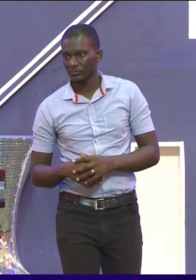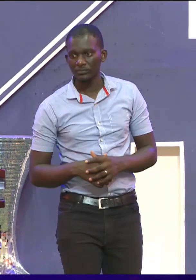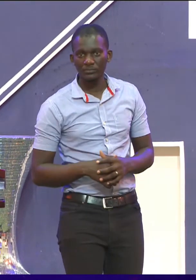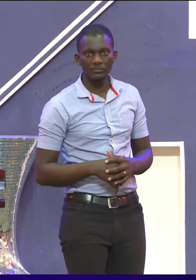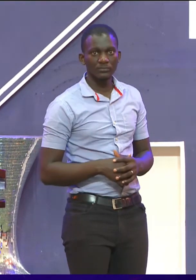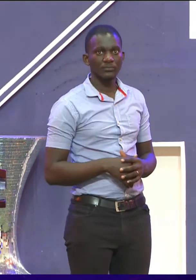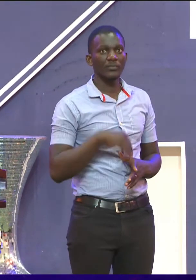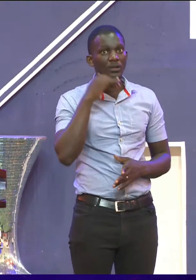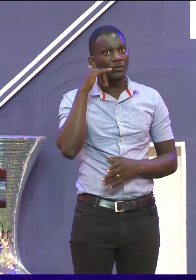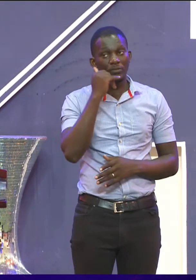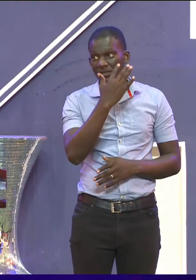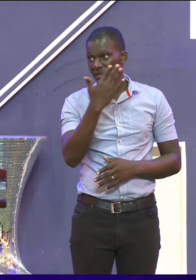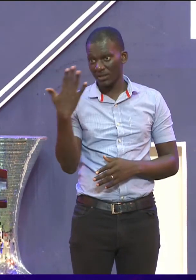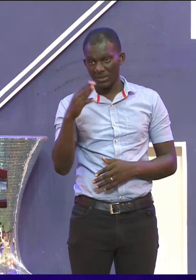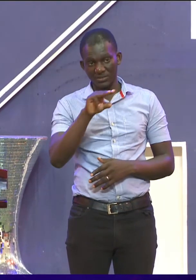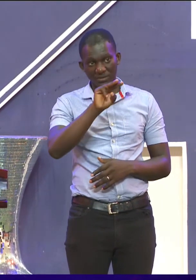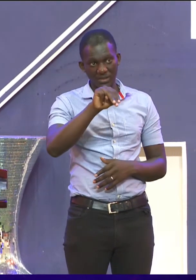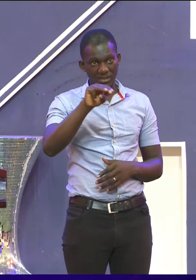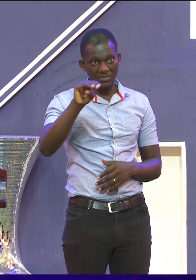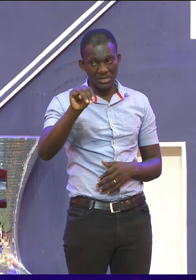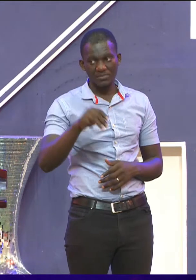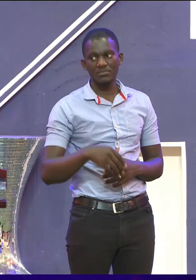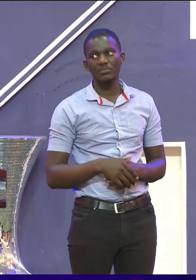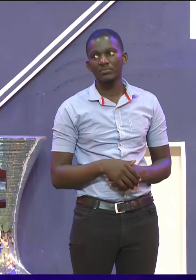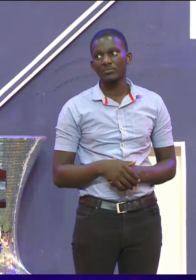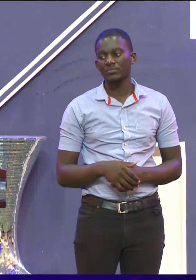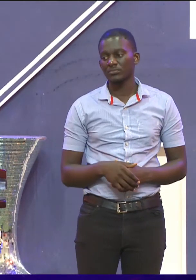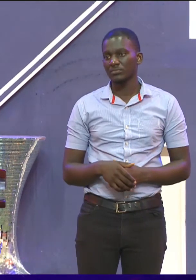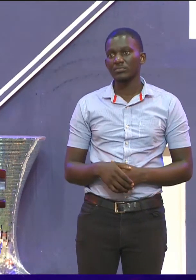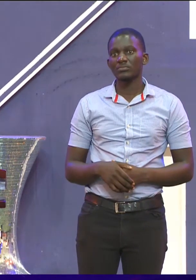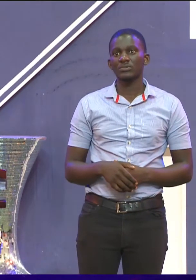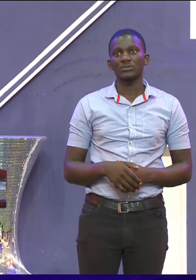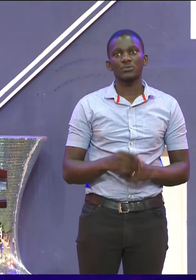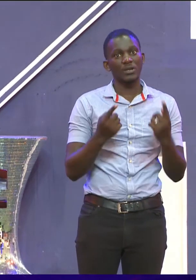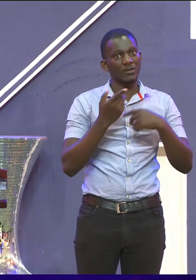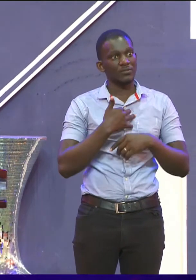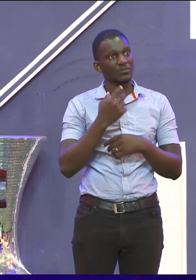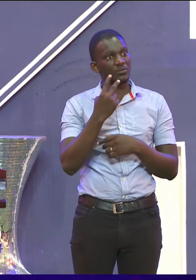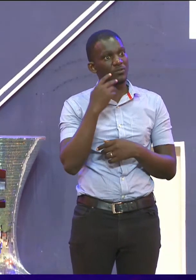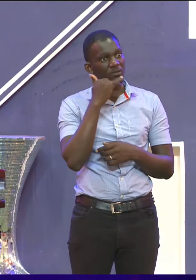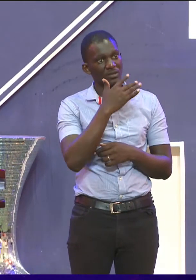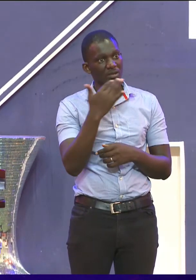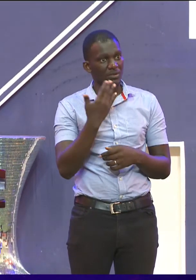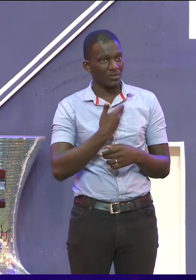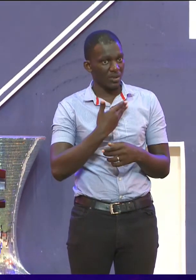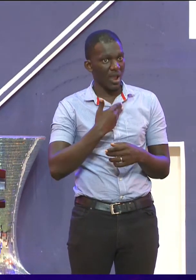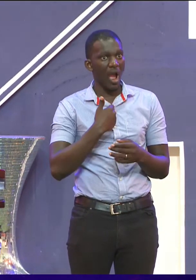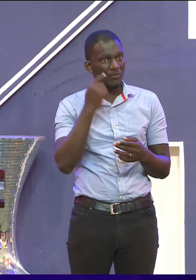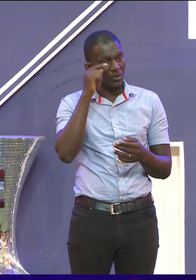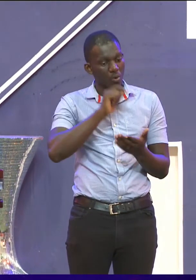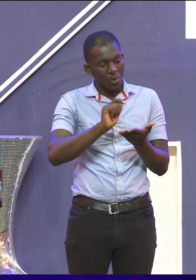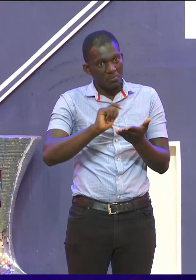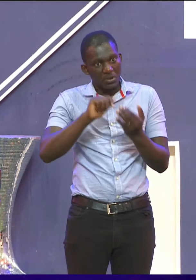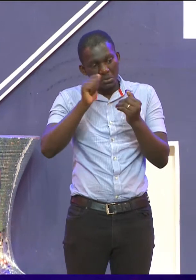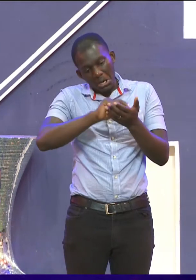offering. A number is a mobile money. And our mobile money numbers. Zilibiri. They are two. Ngokute pen yo sobolo